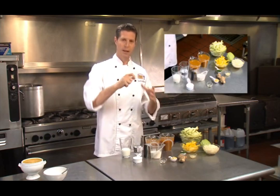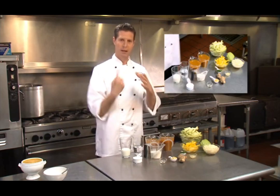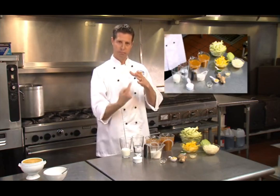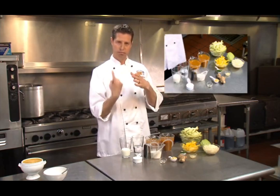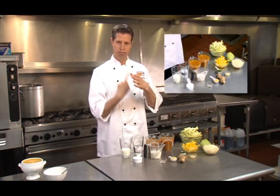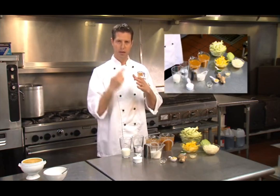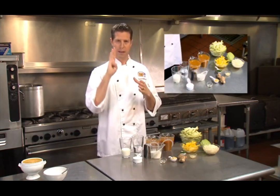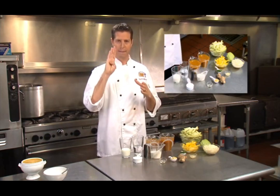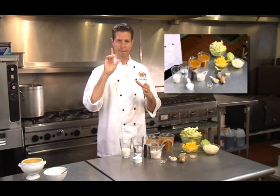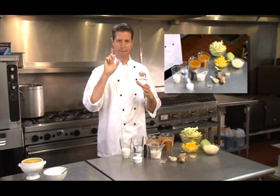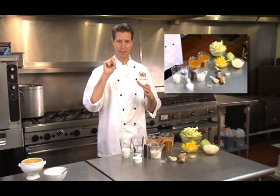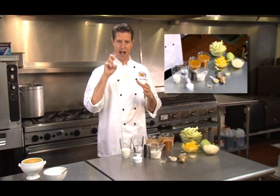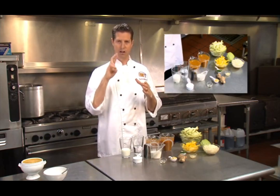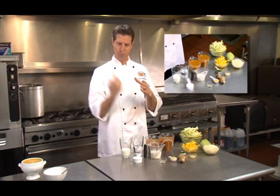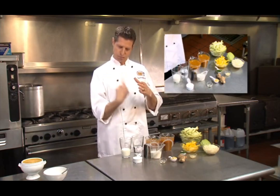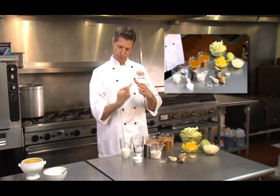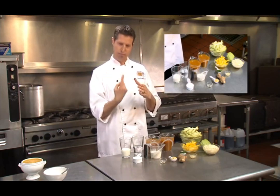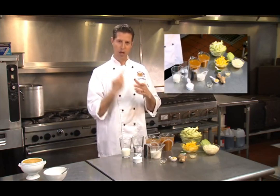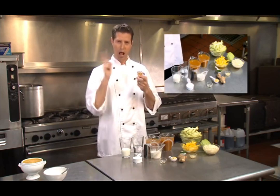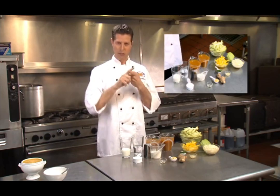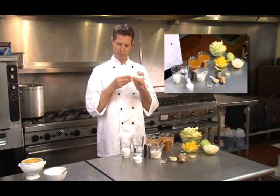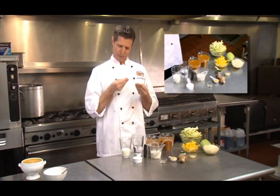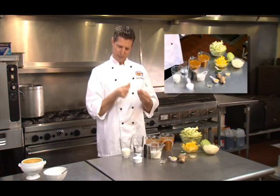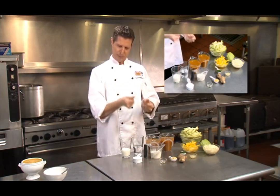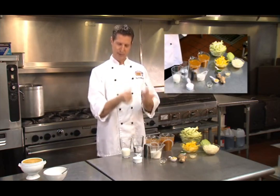Put everything into a blender and blend until smooth.